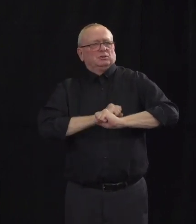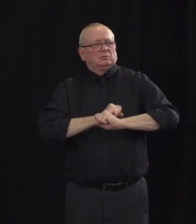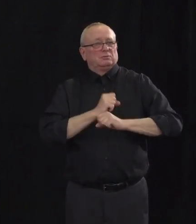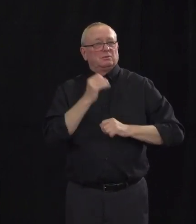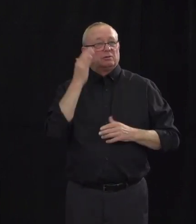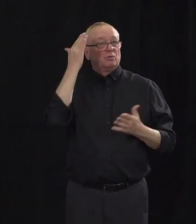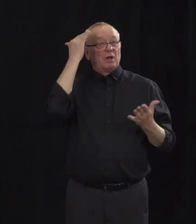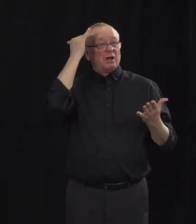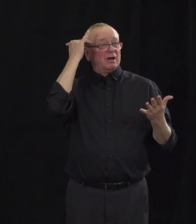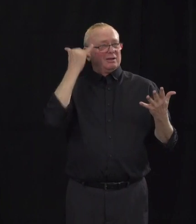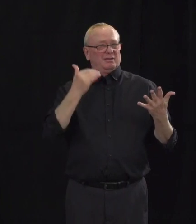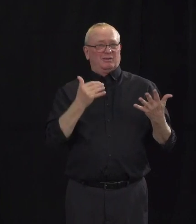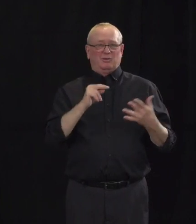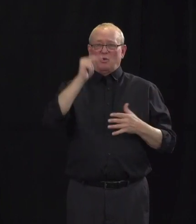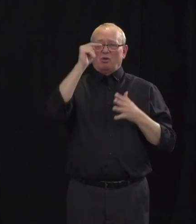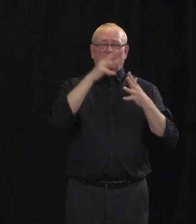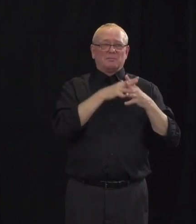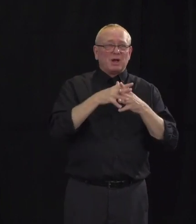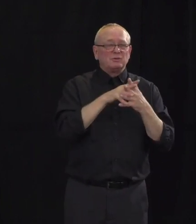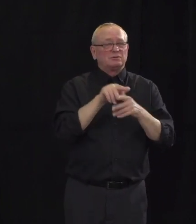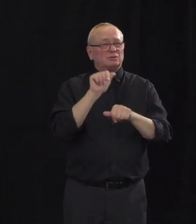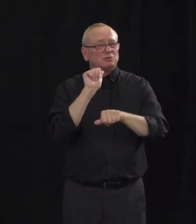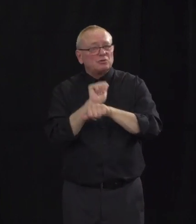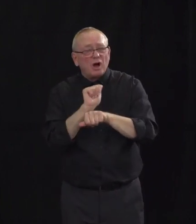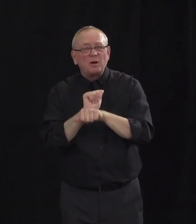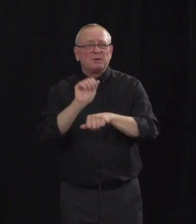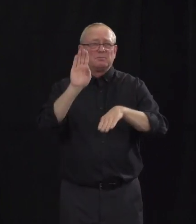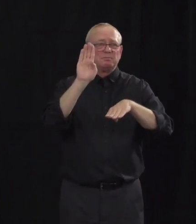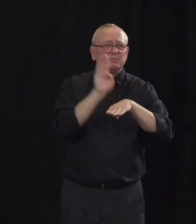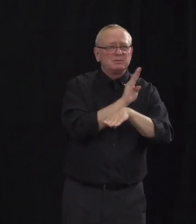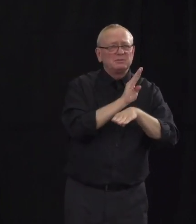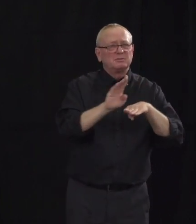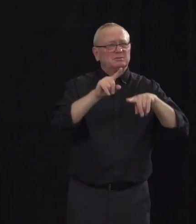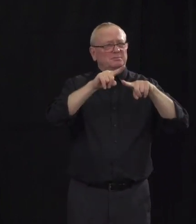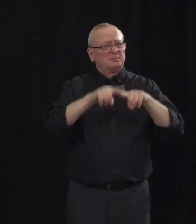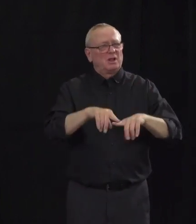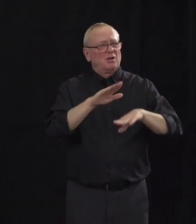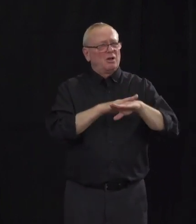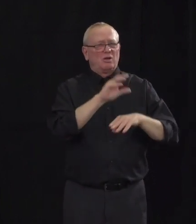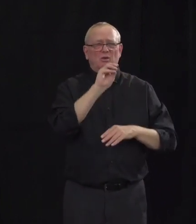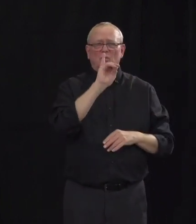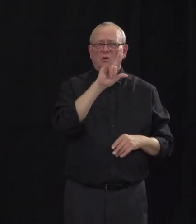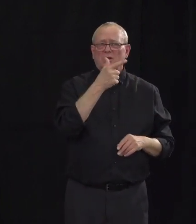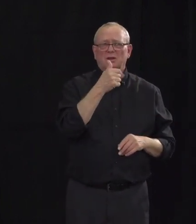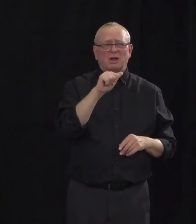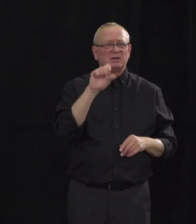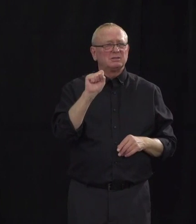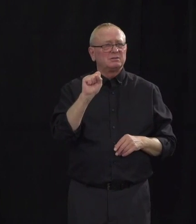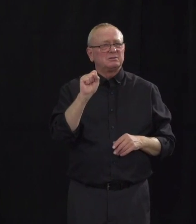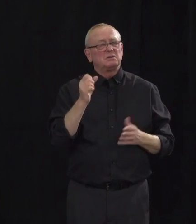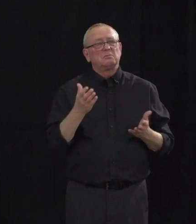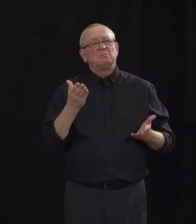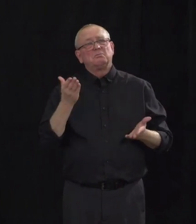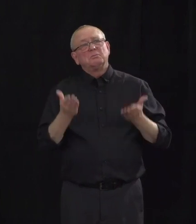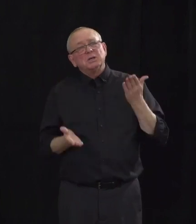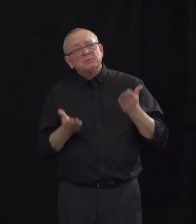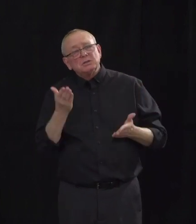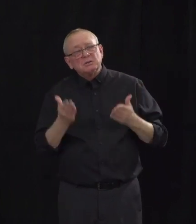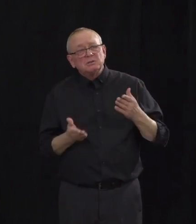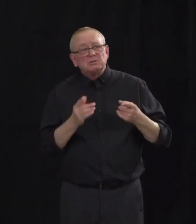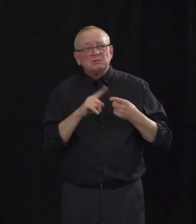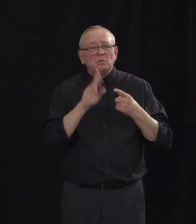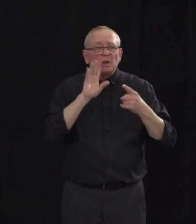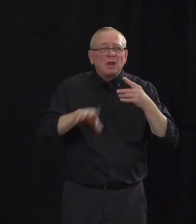Some measures would include potentially tariffs on foreign oil imports,